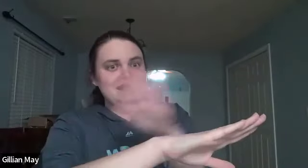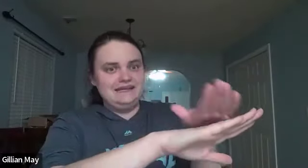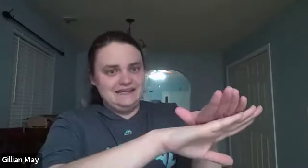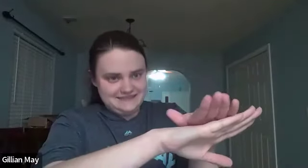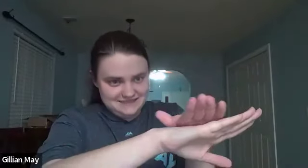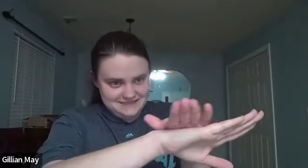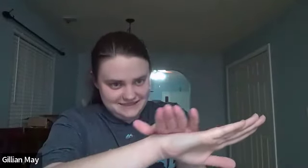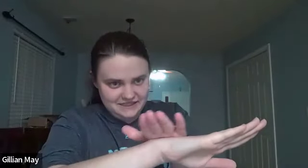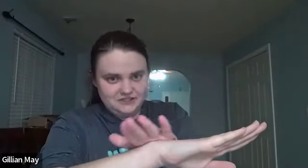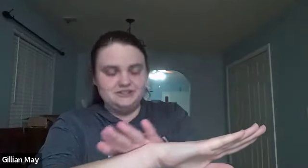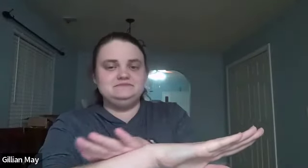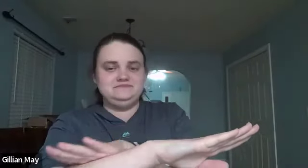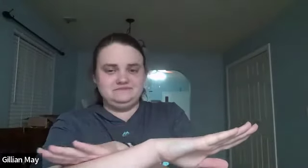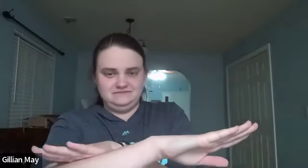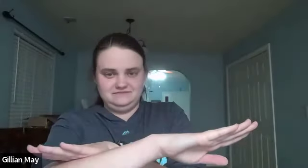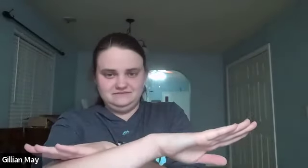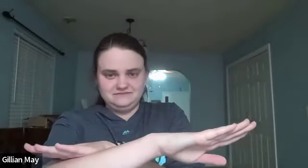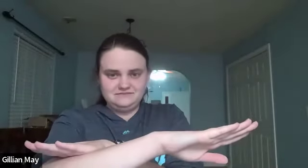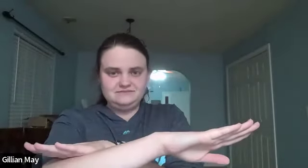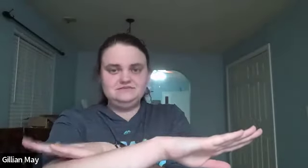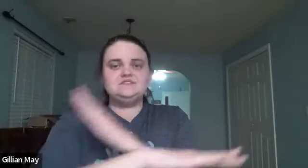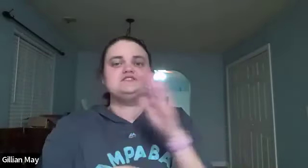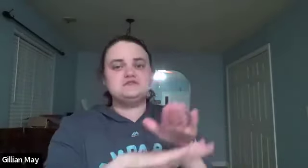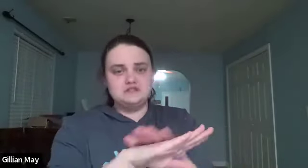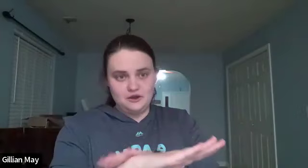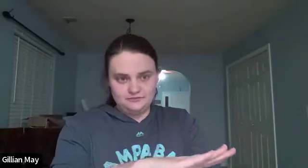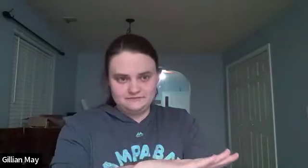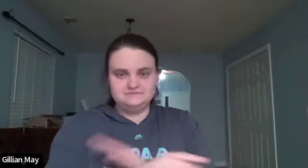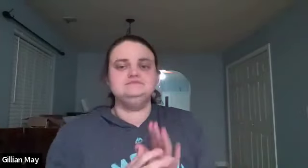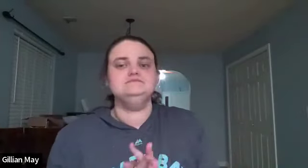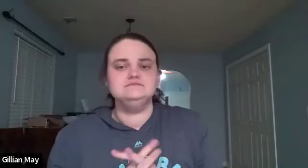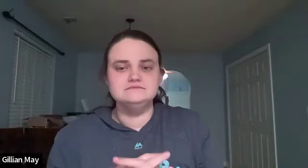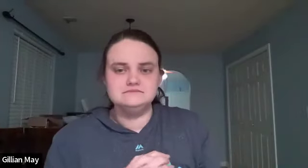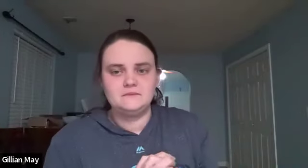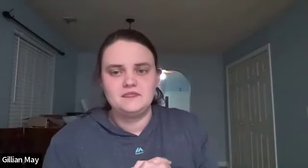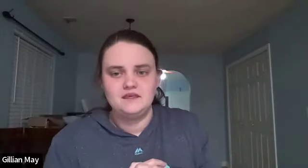need it here. So slow.